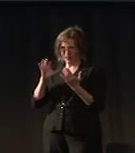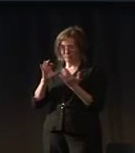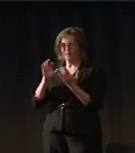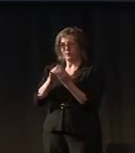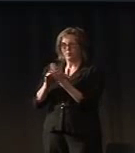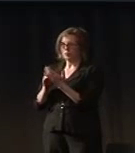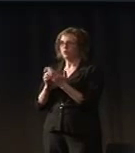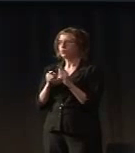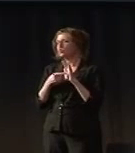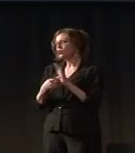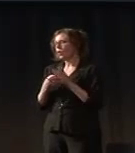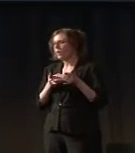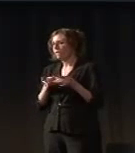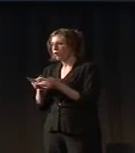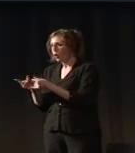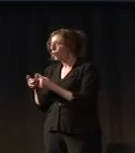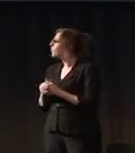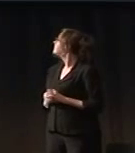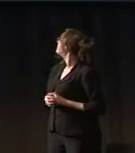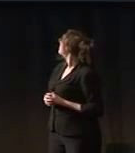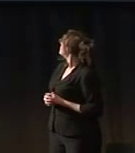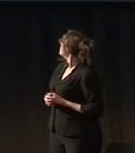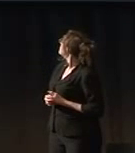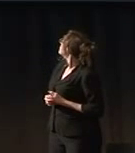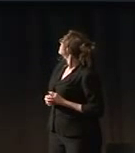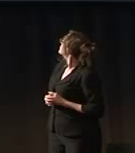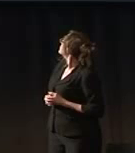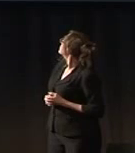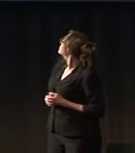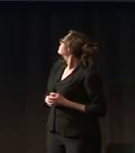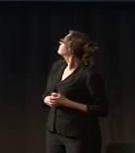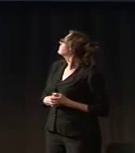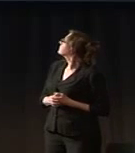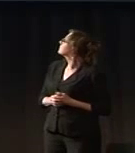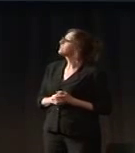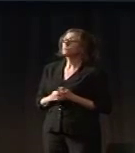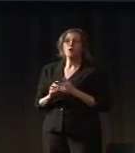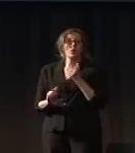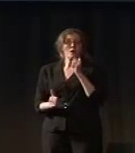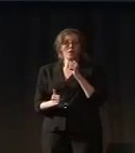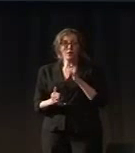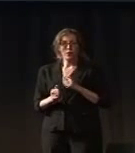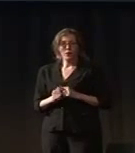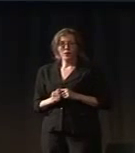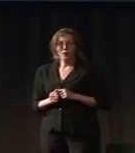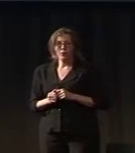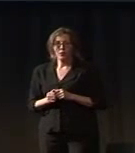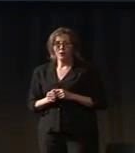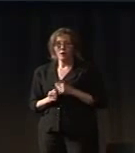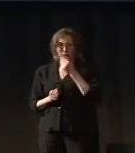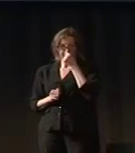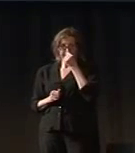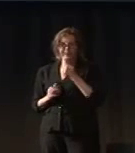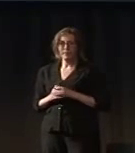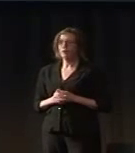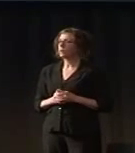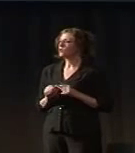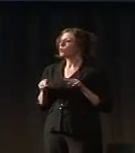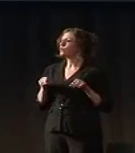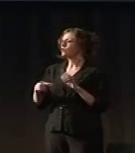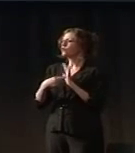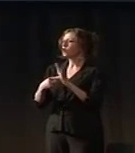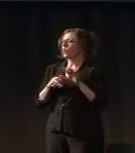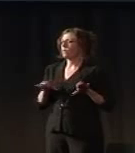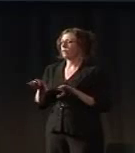entities you can see marked here, the actants. But what was clearly of most concern to the people they were describing was up here,